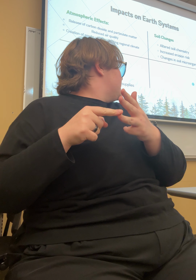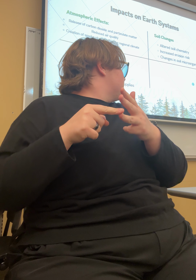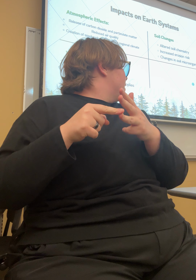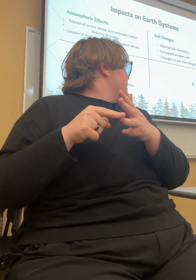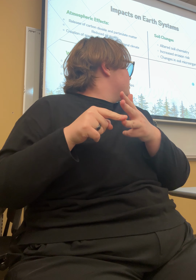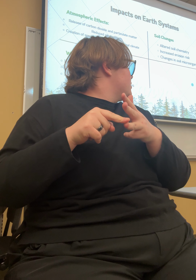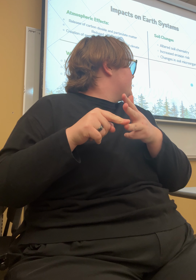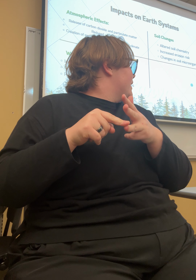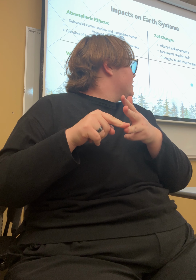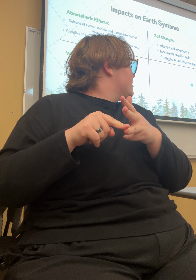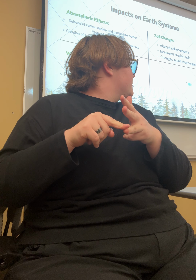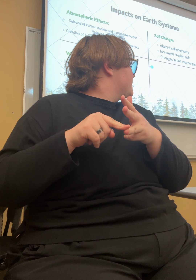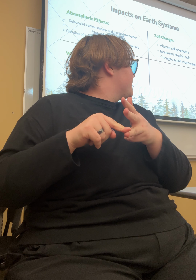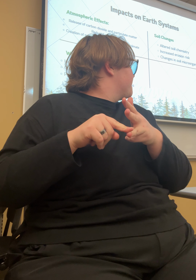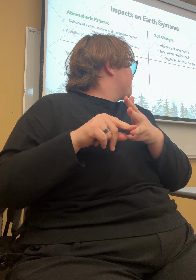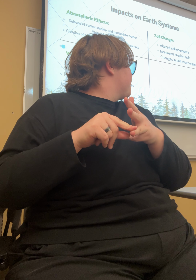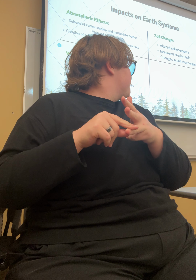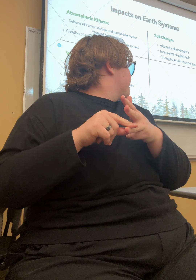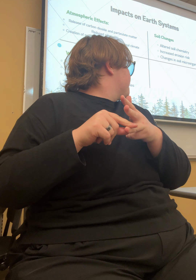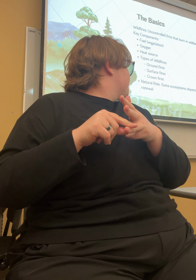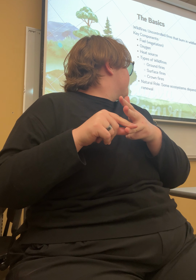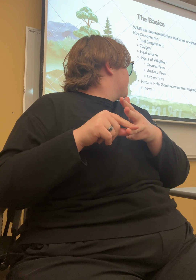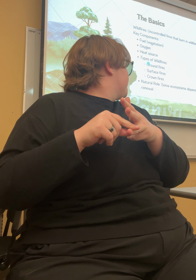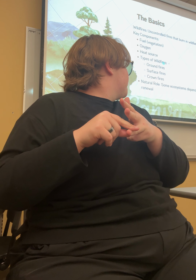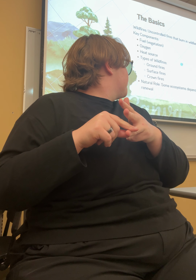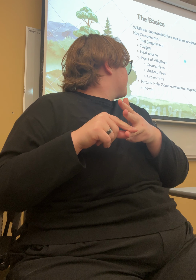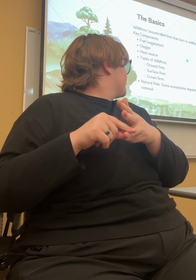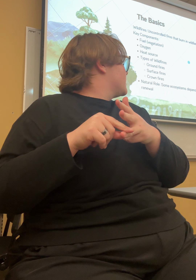sorry, could you go back? Yeah, no problem, sorry. Bam.